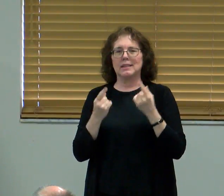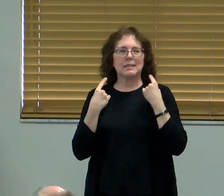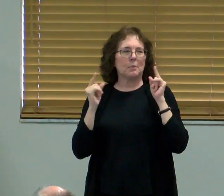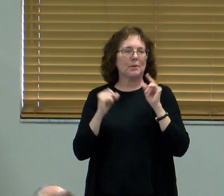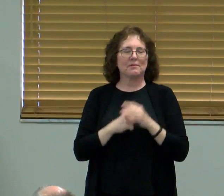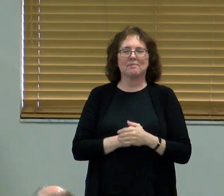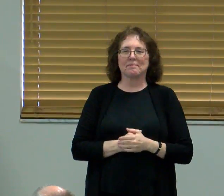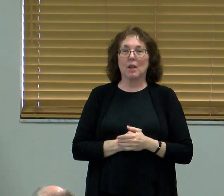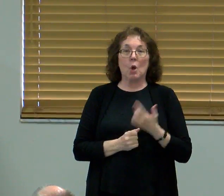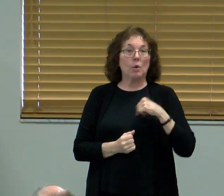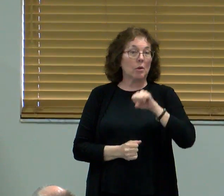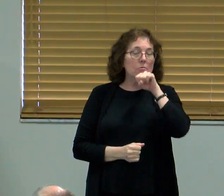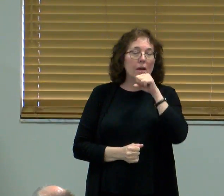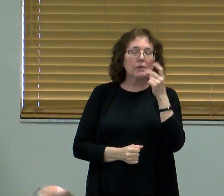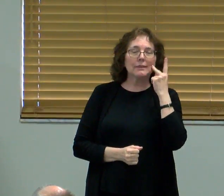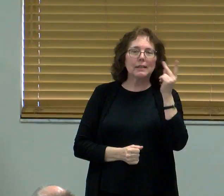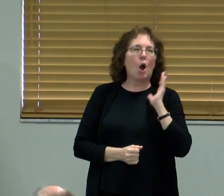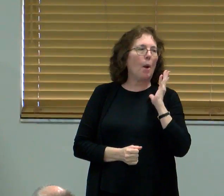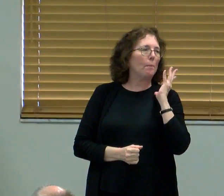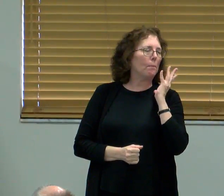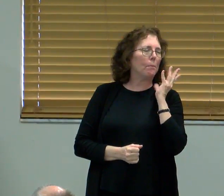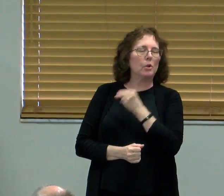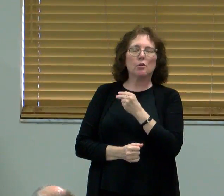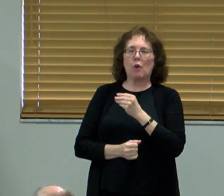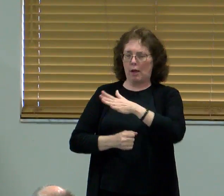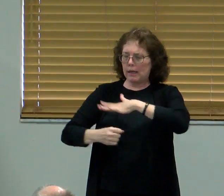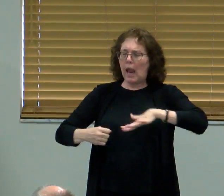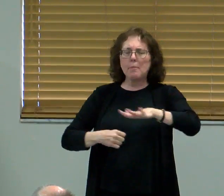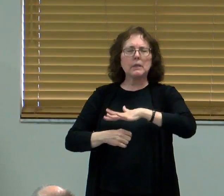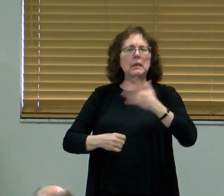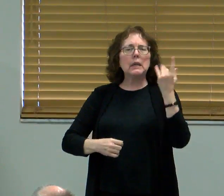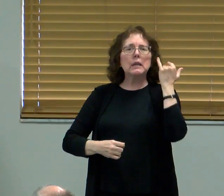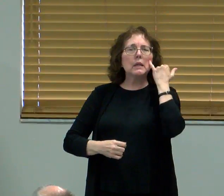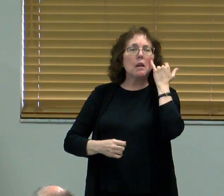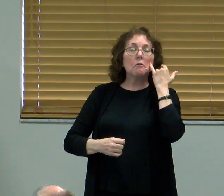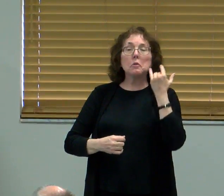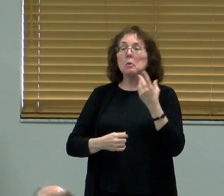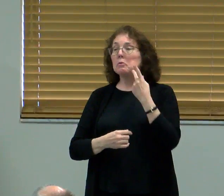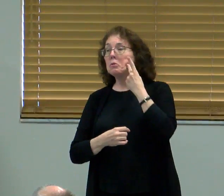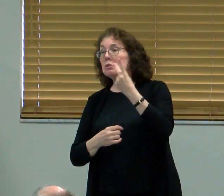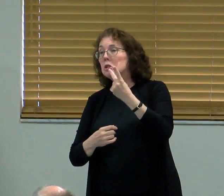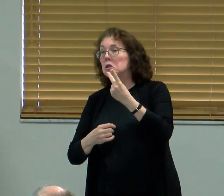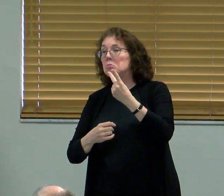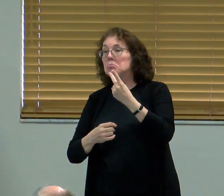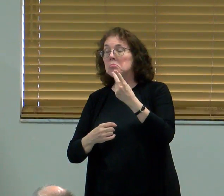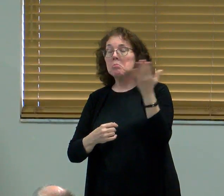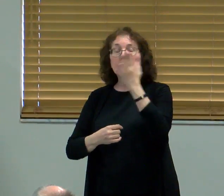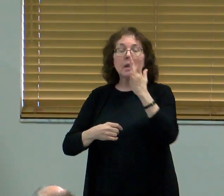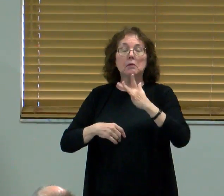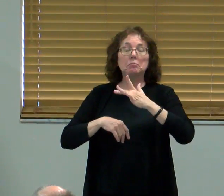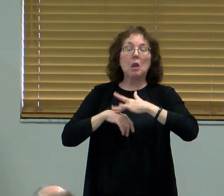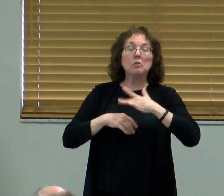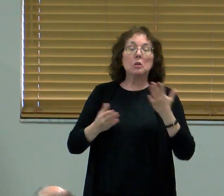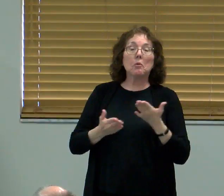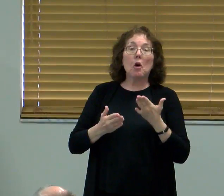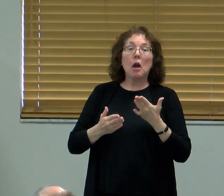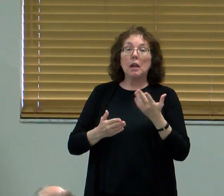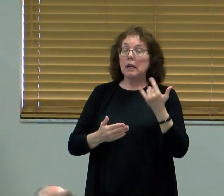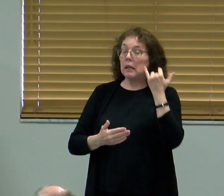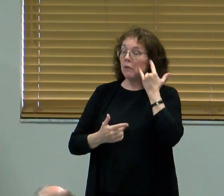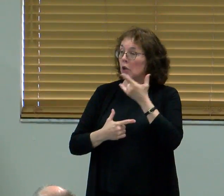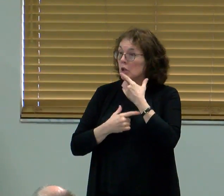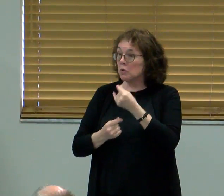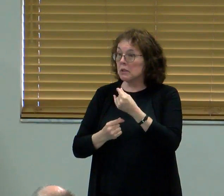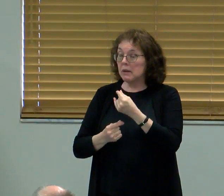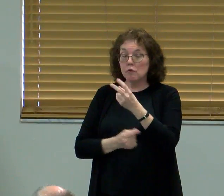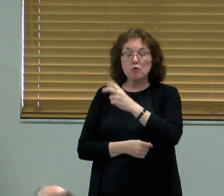We'd also love for you to see our beautiful campus if you've never been here before or just want to see it again. So if you're interested in taking a